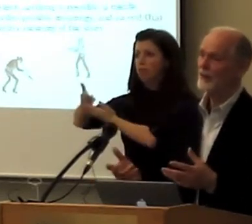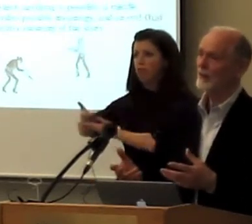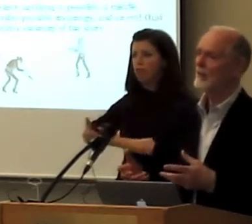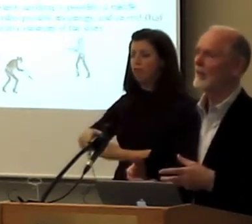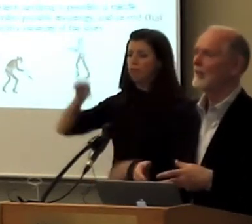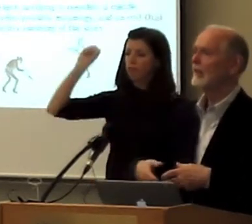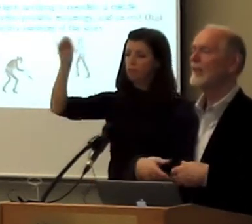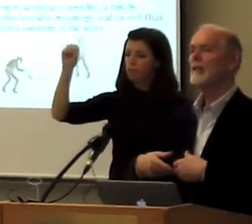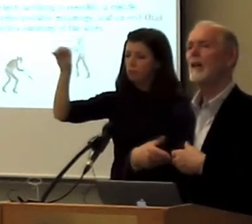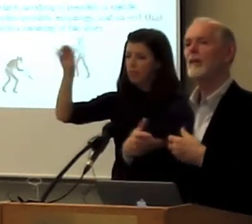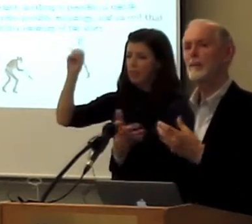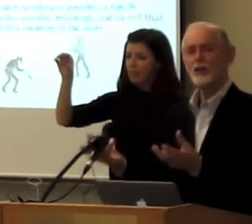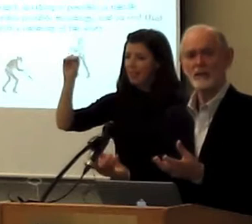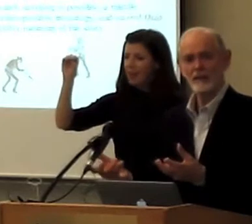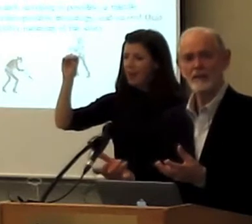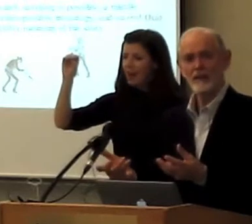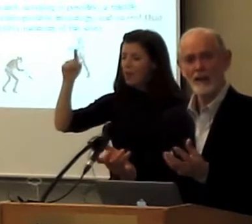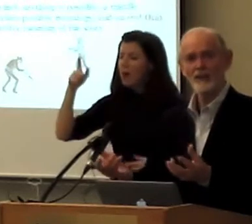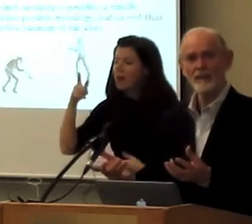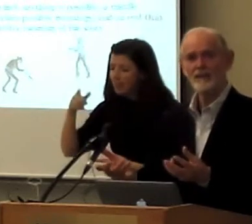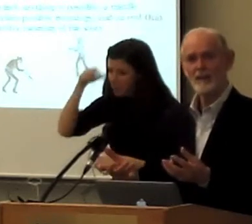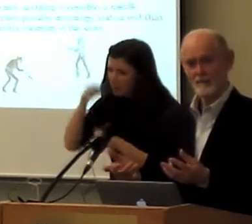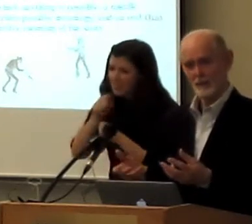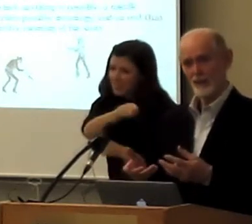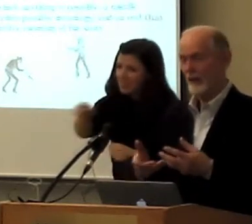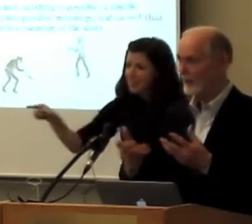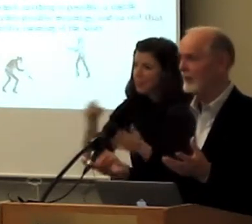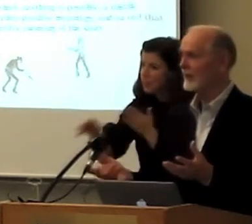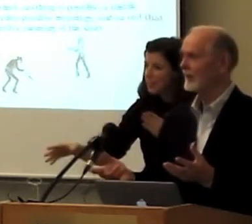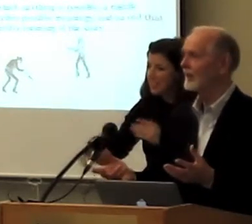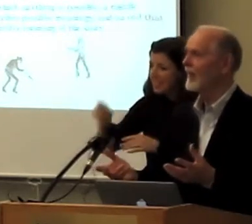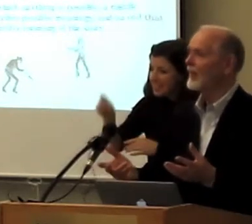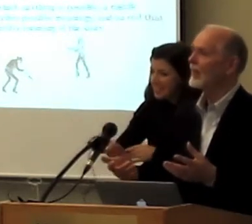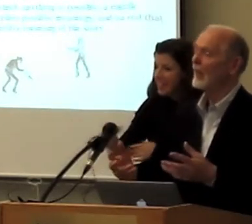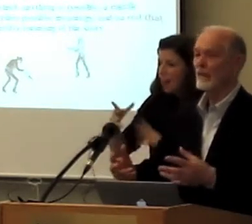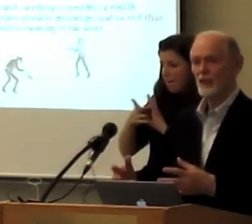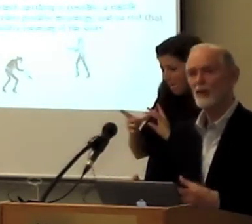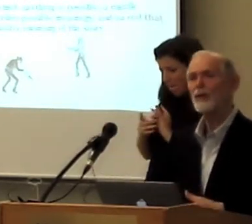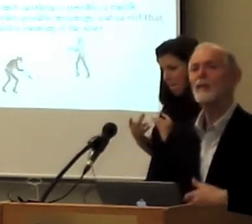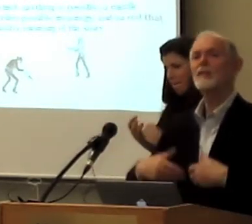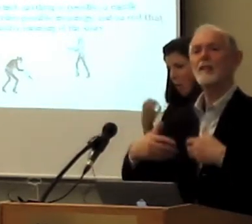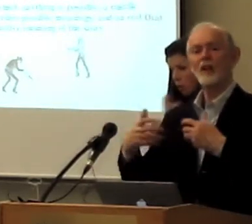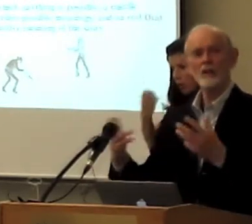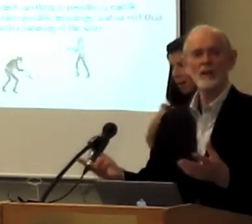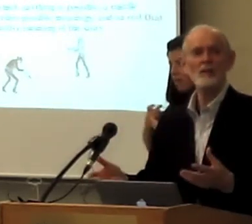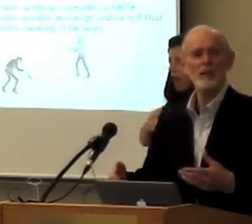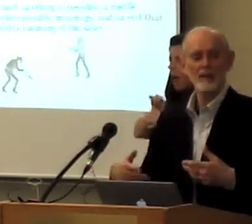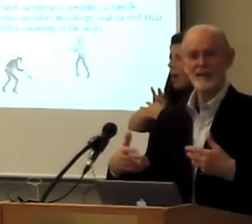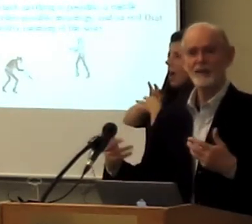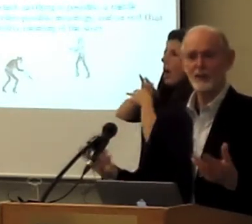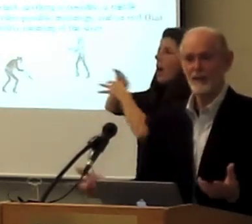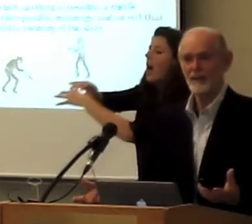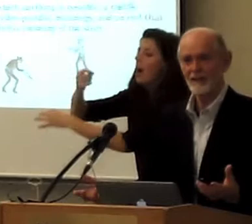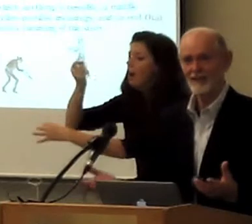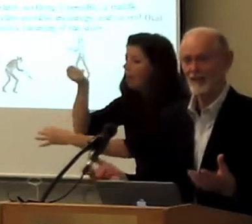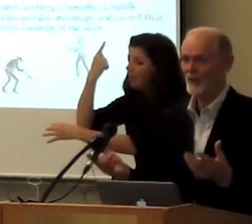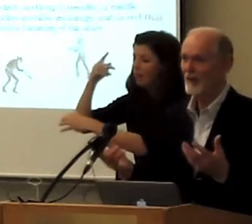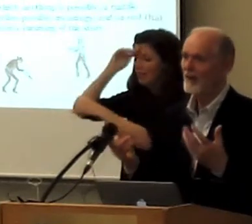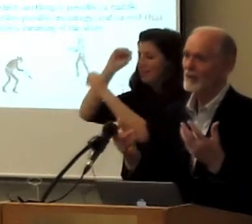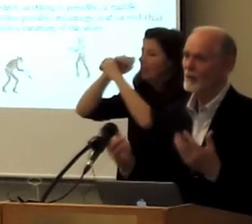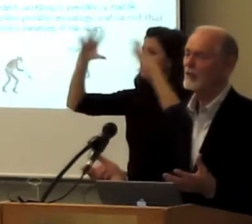for the students, they need to have an emotional connection with that content. And the story is the only way of doing